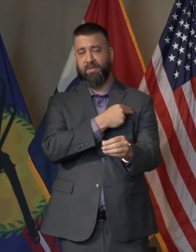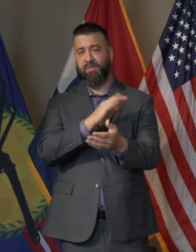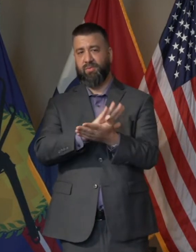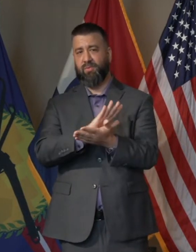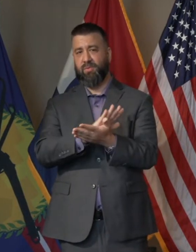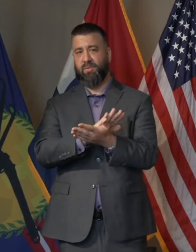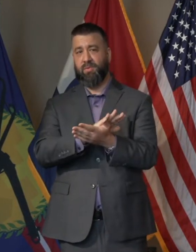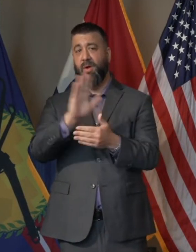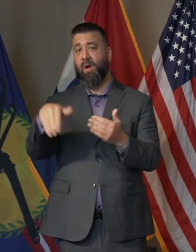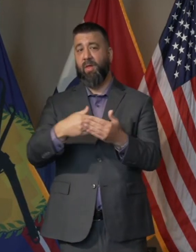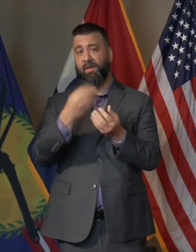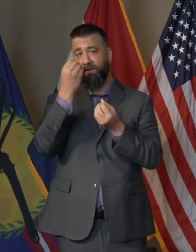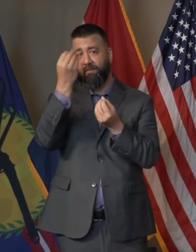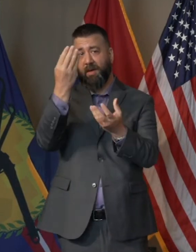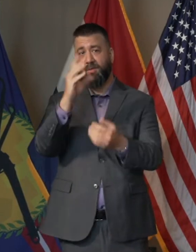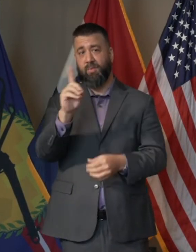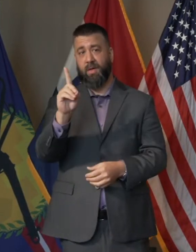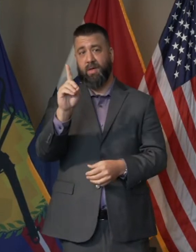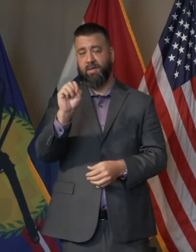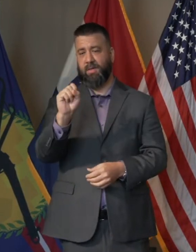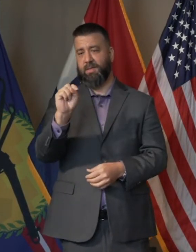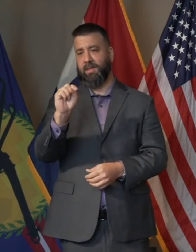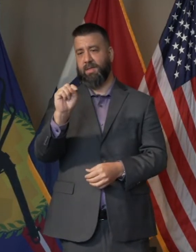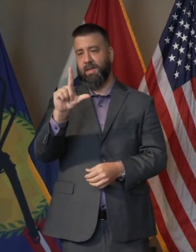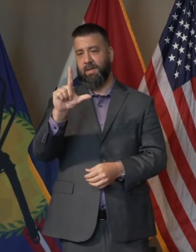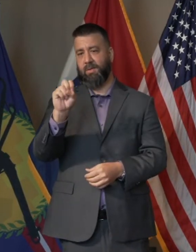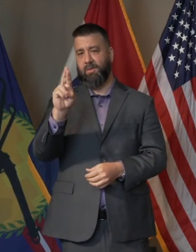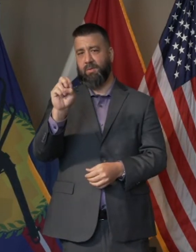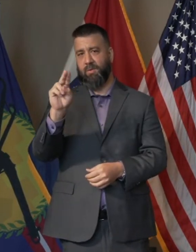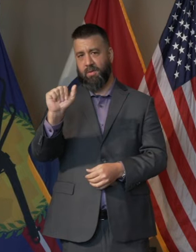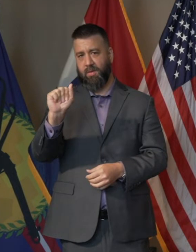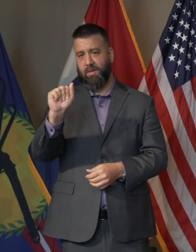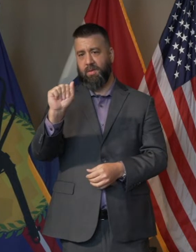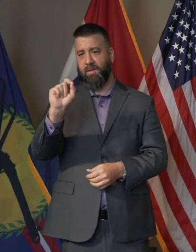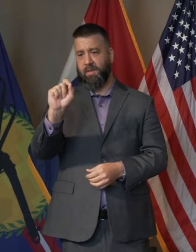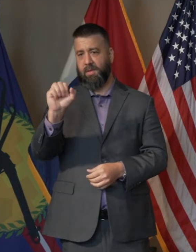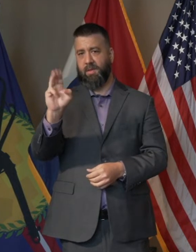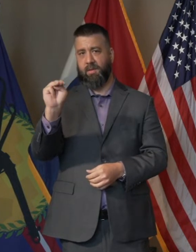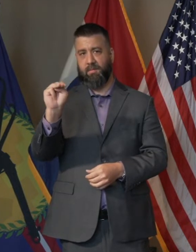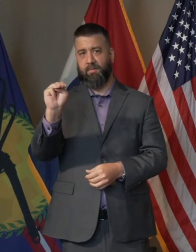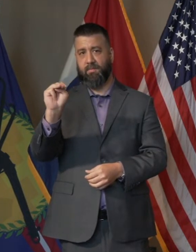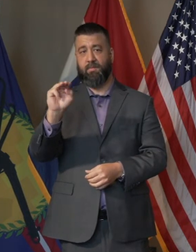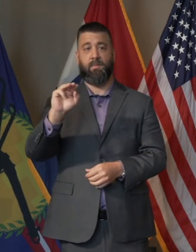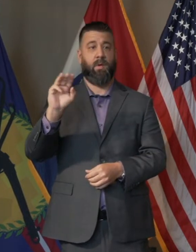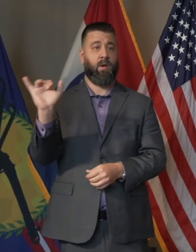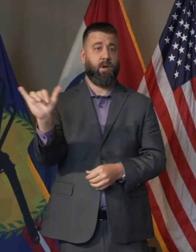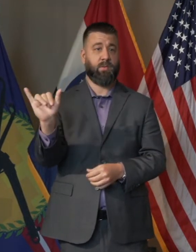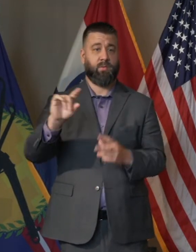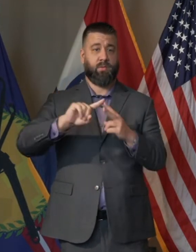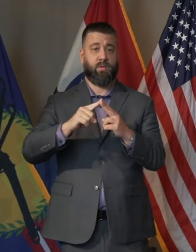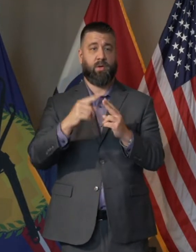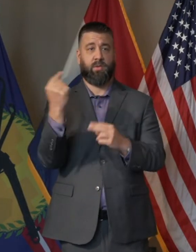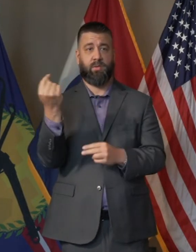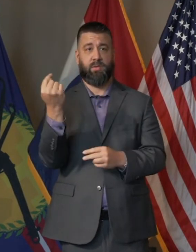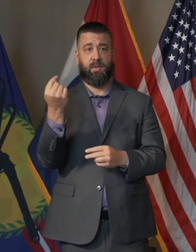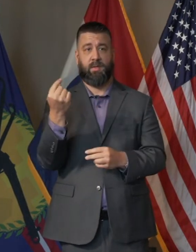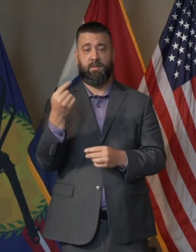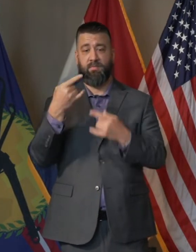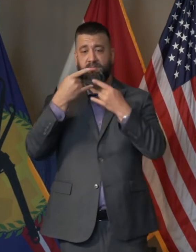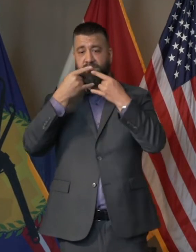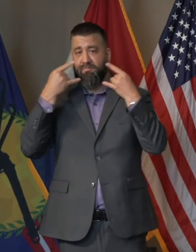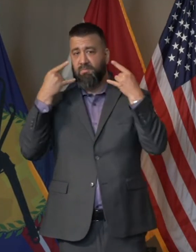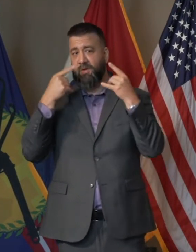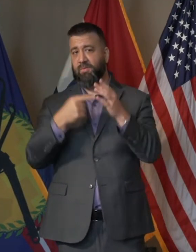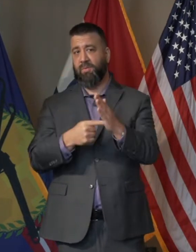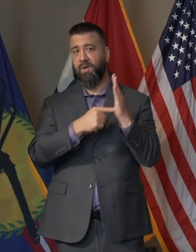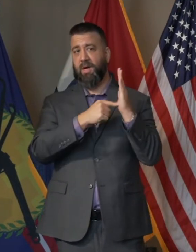orders at stlcorona.com. Also effective Tuesday, face coverings must be worn by anyone over 5 years of age when they